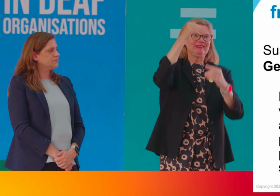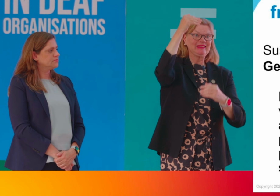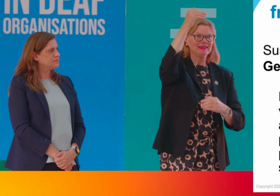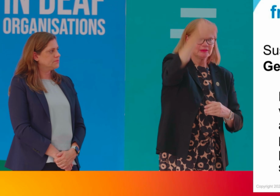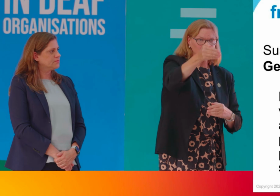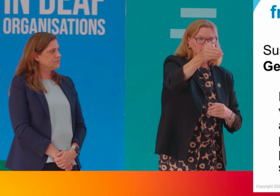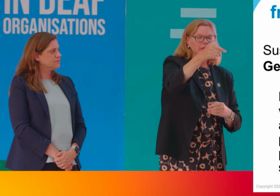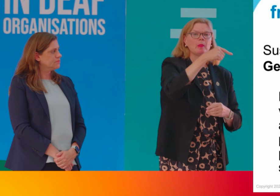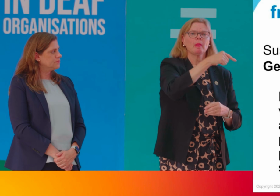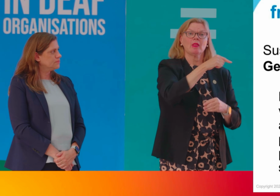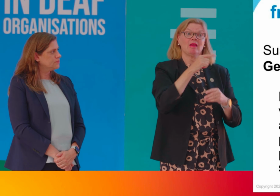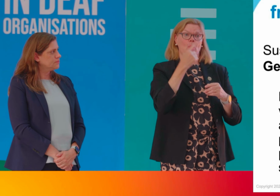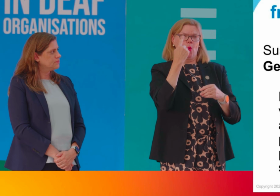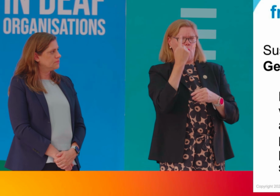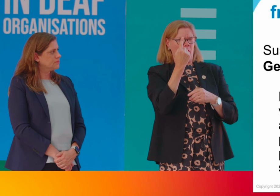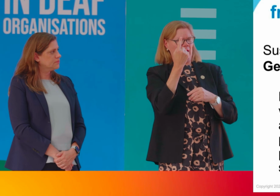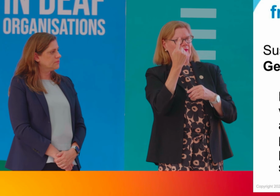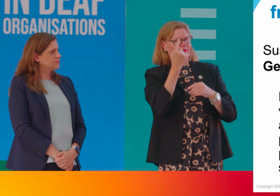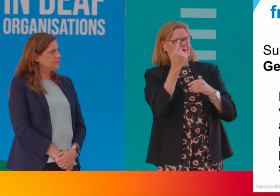Sustainable Development Goal.